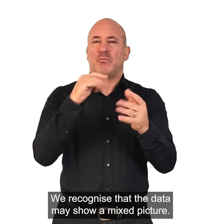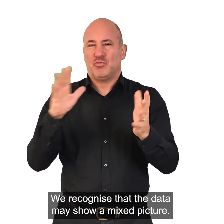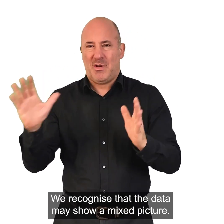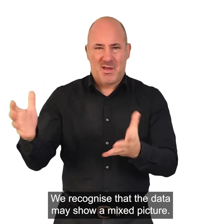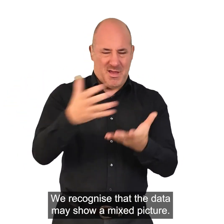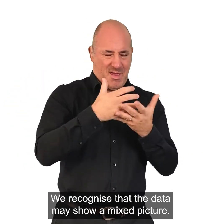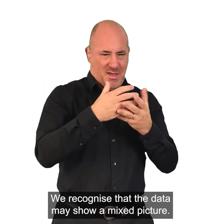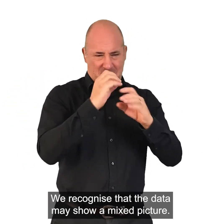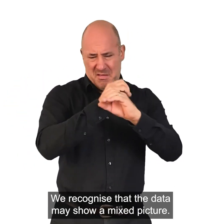mixed picture.